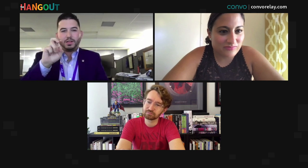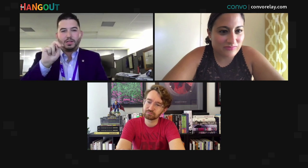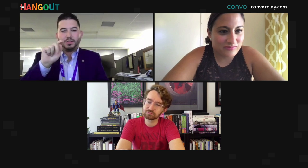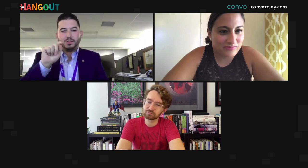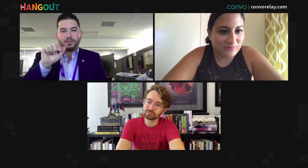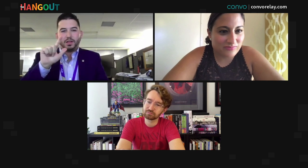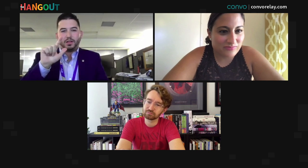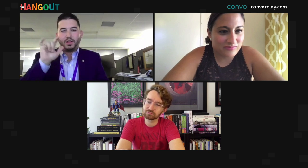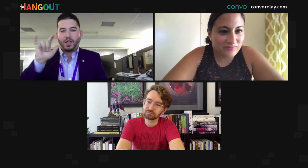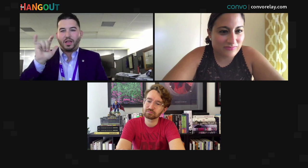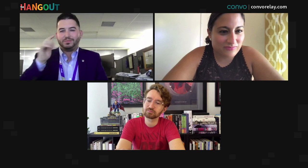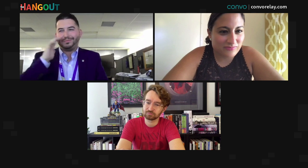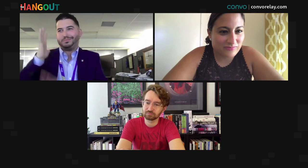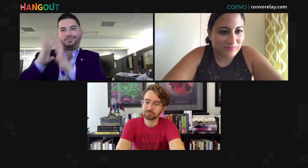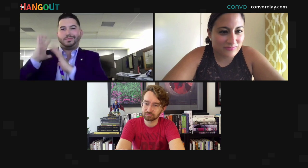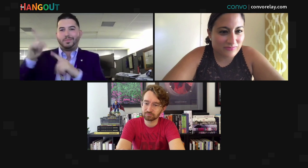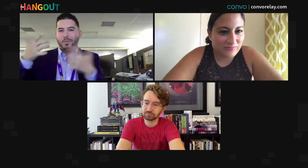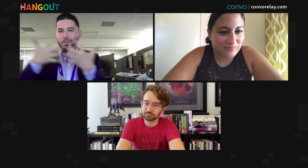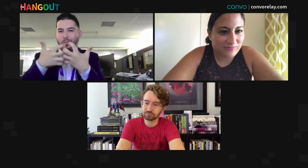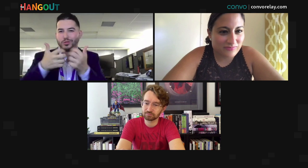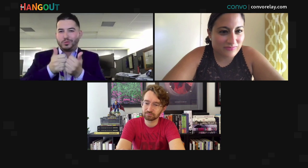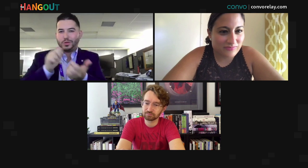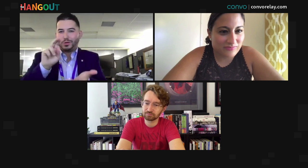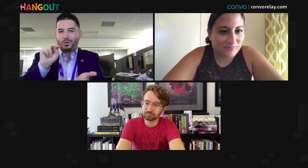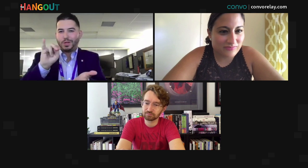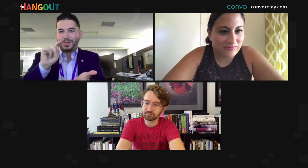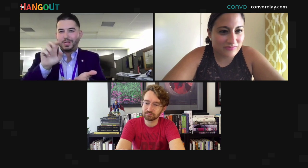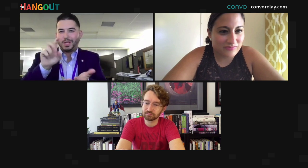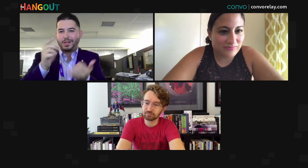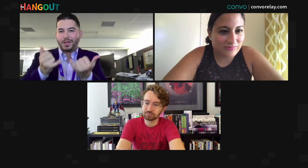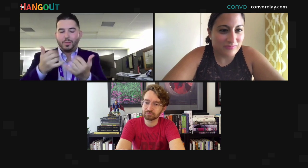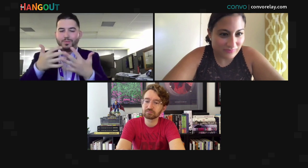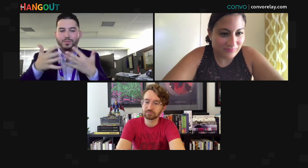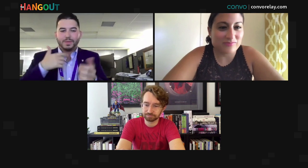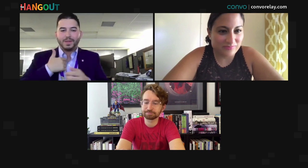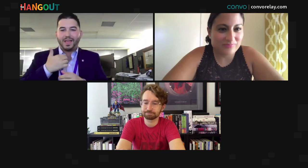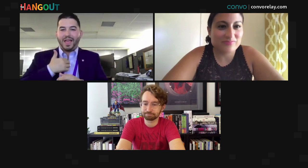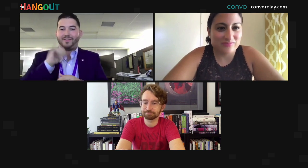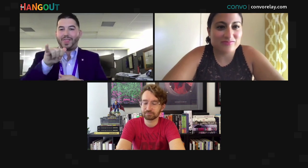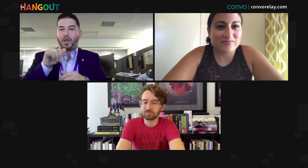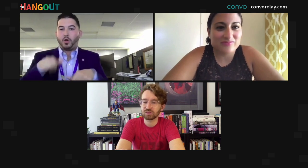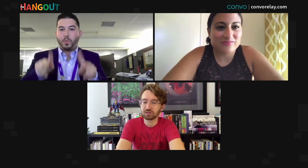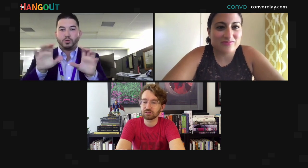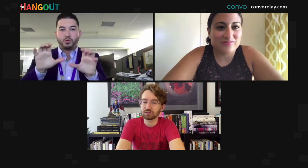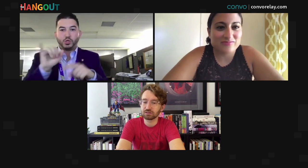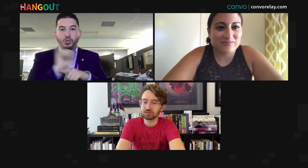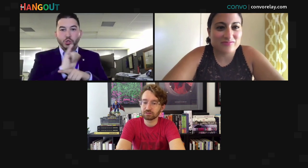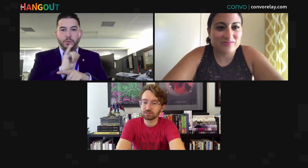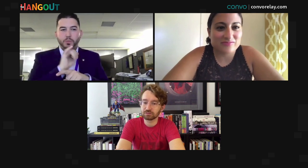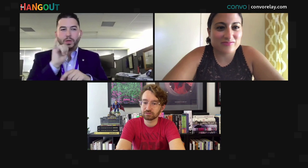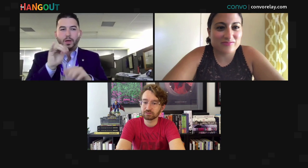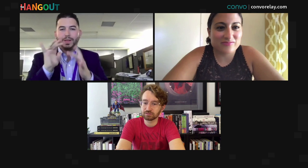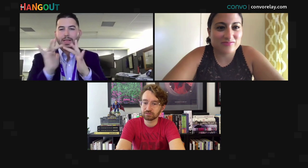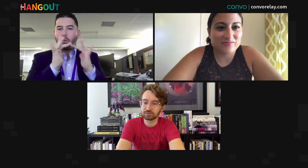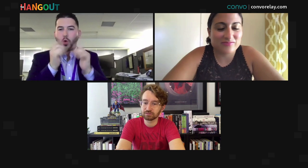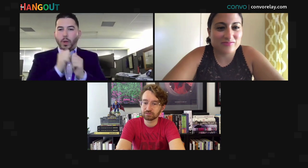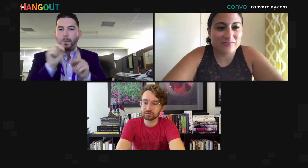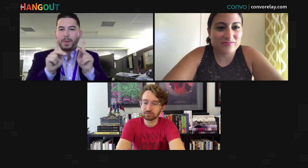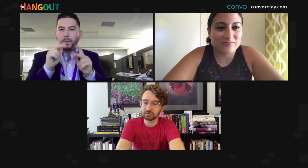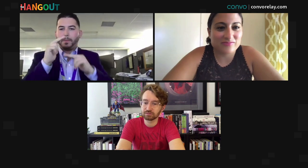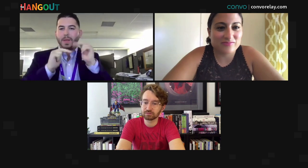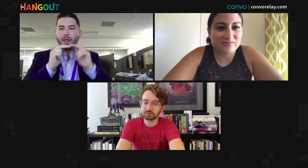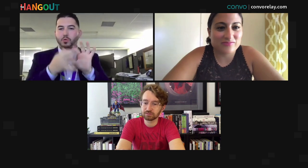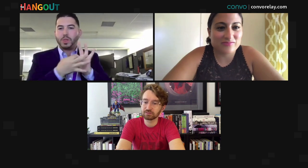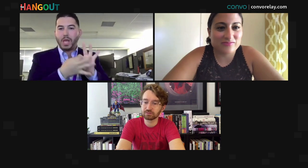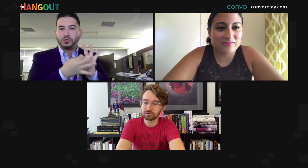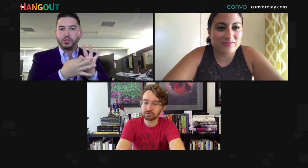took an internship with Continental Airlines. This was in collaboration with NTID as